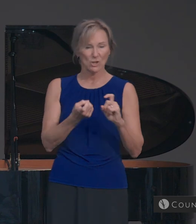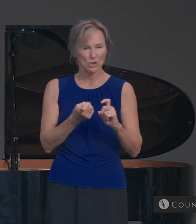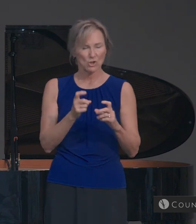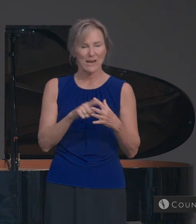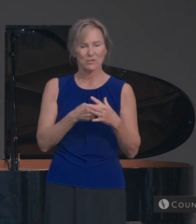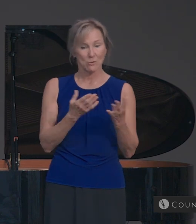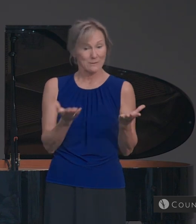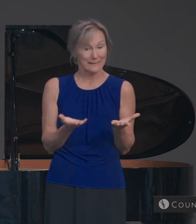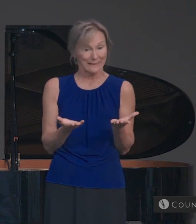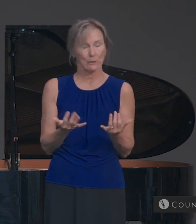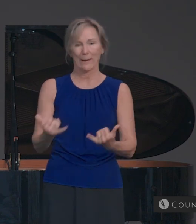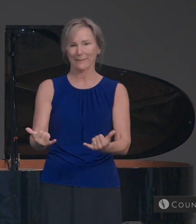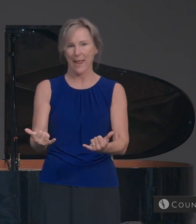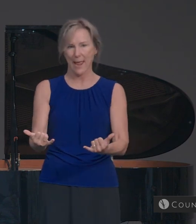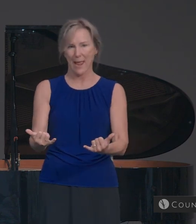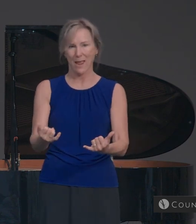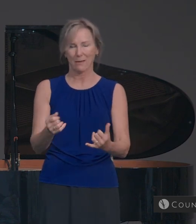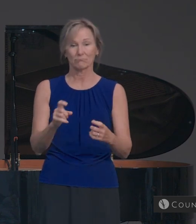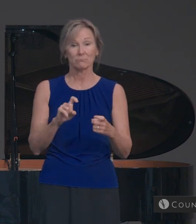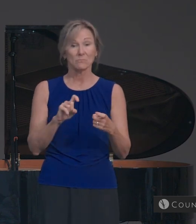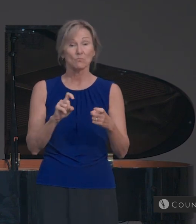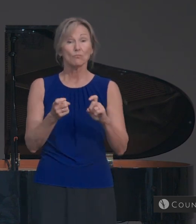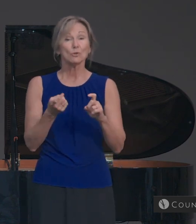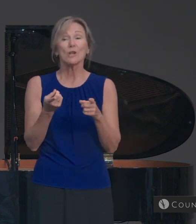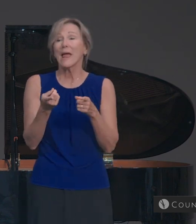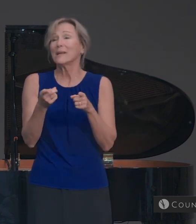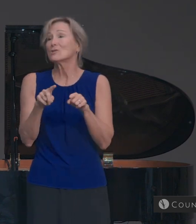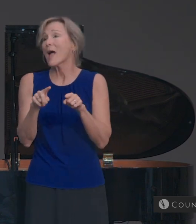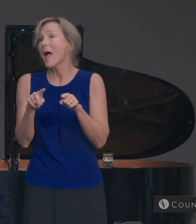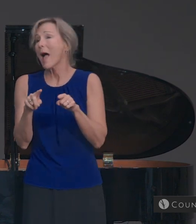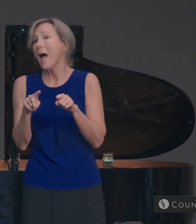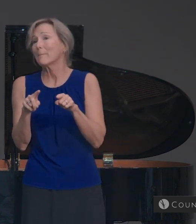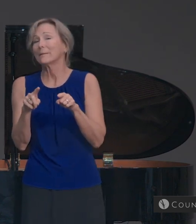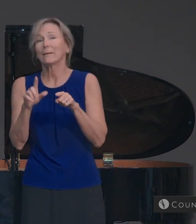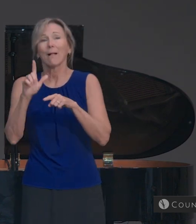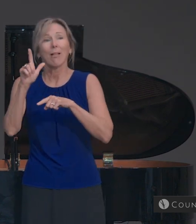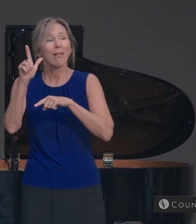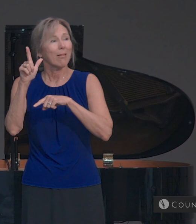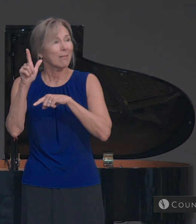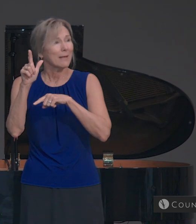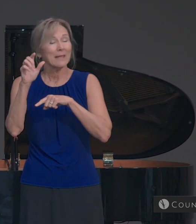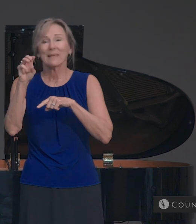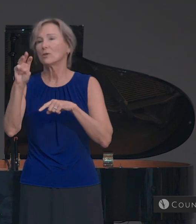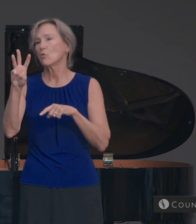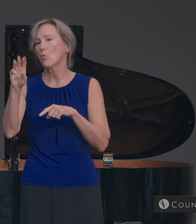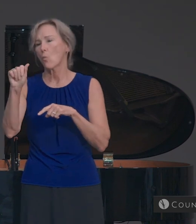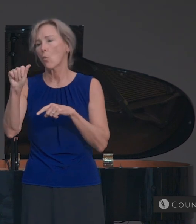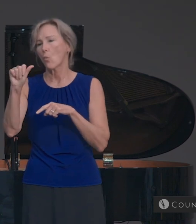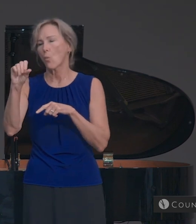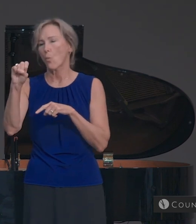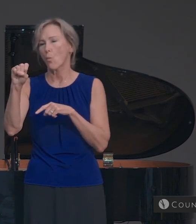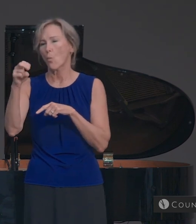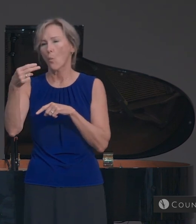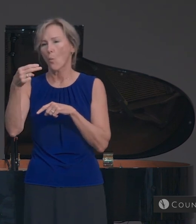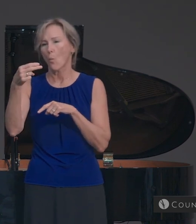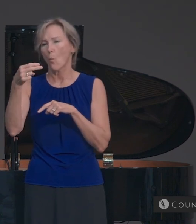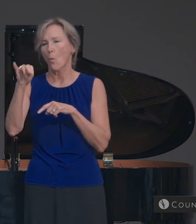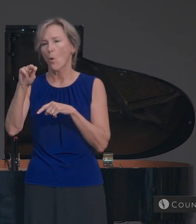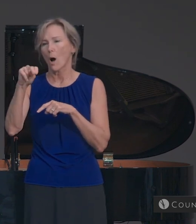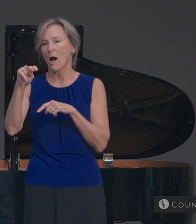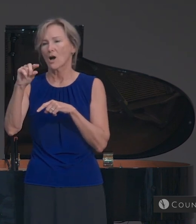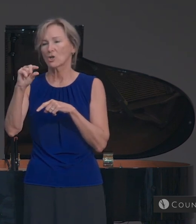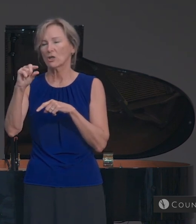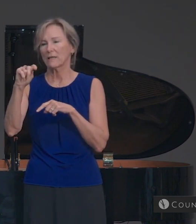now. Change doesn't happen. Change does not happen in Washington, D.C. It doesn't. Change